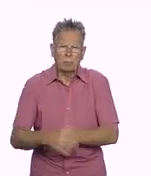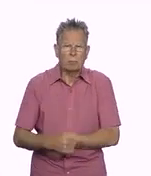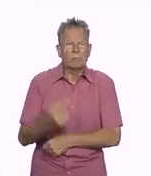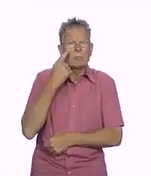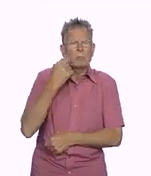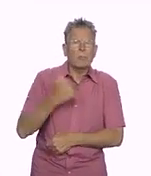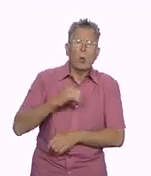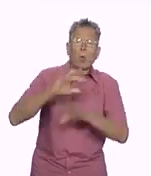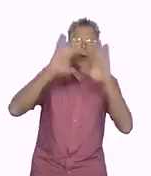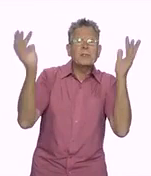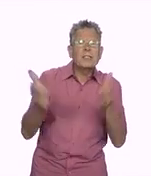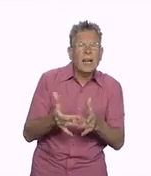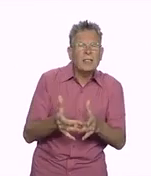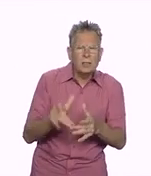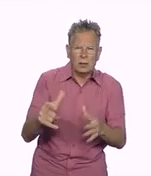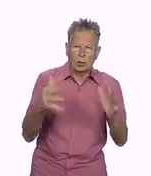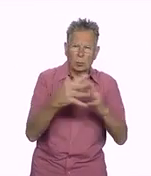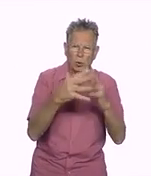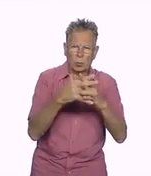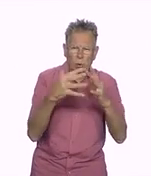Look on our website at